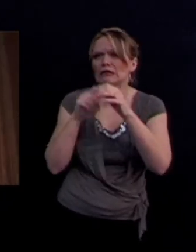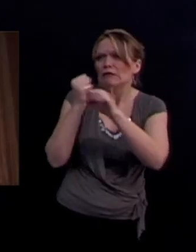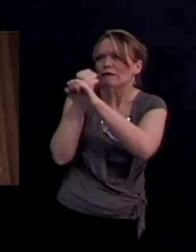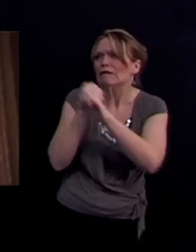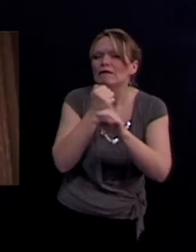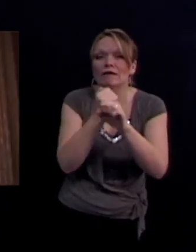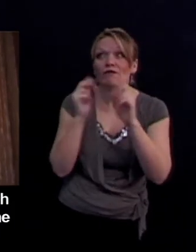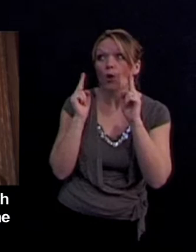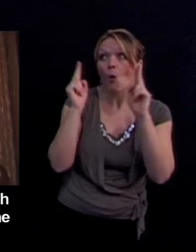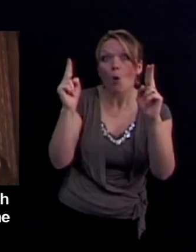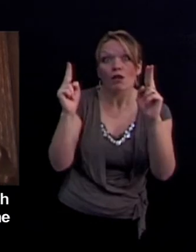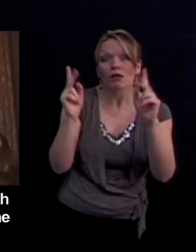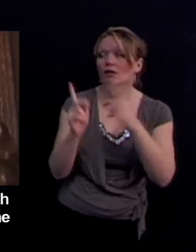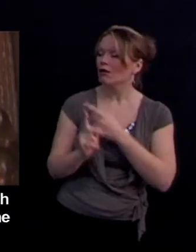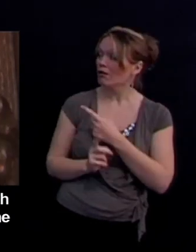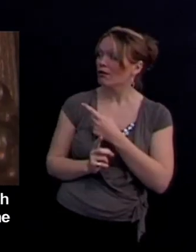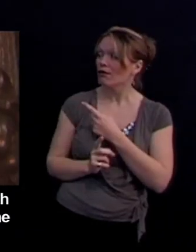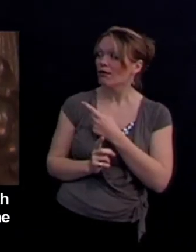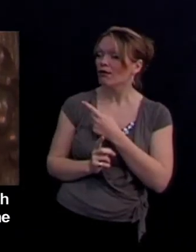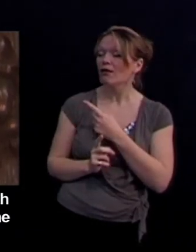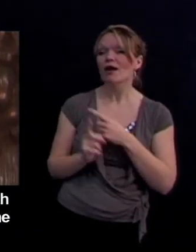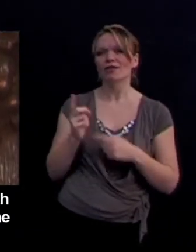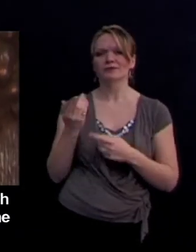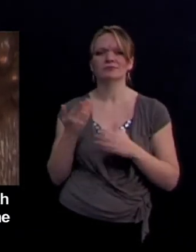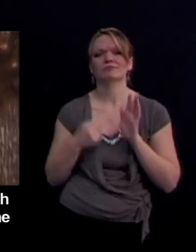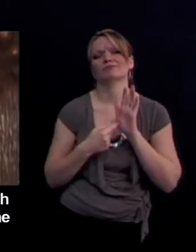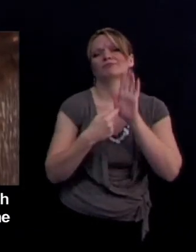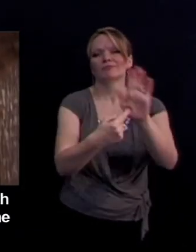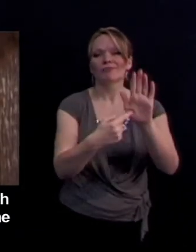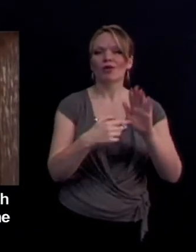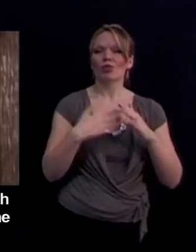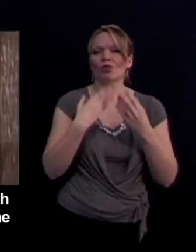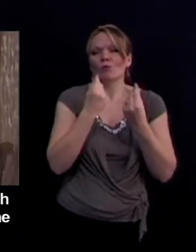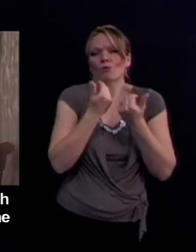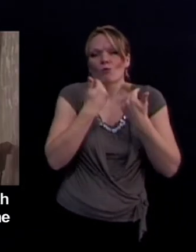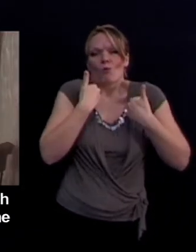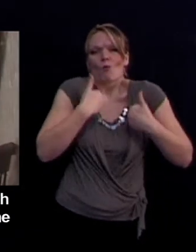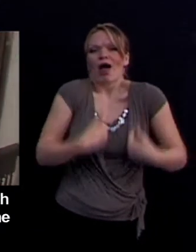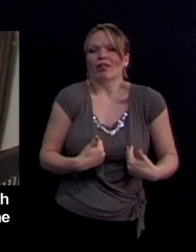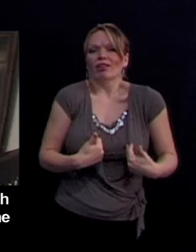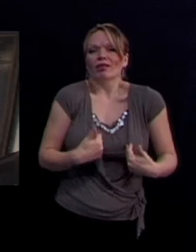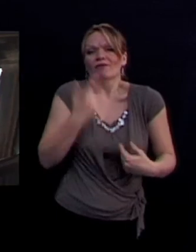hall? Well, this was a demonstration of wealth and status of the owners at the time.